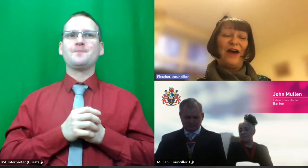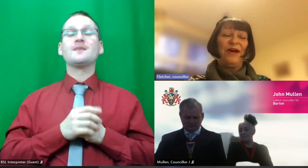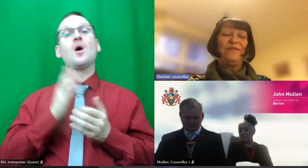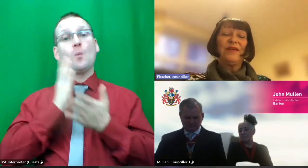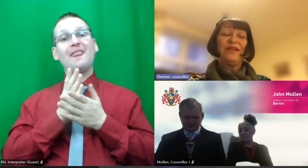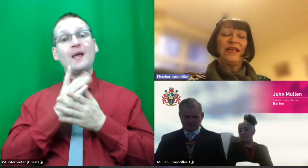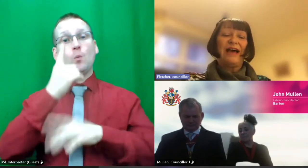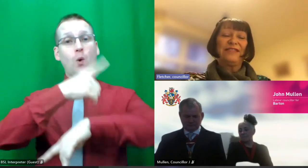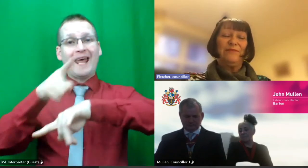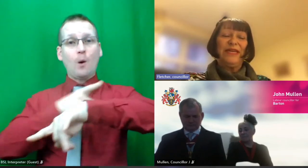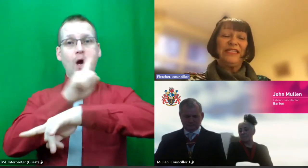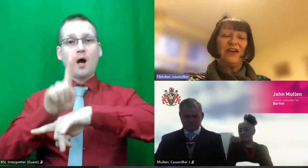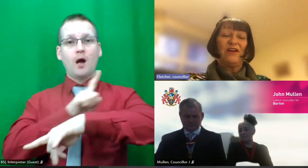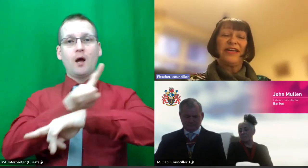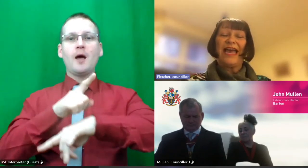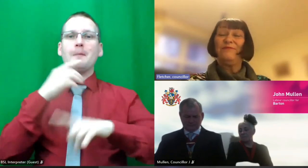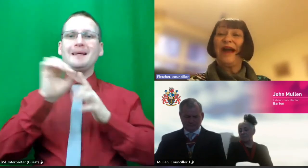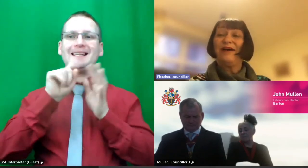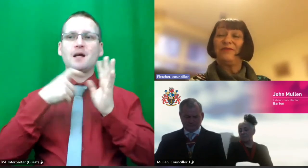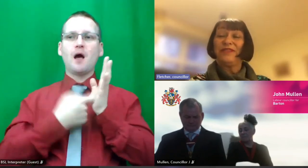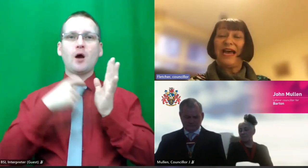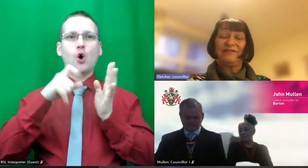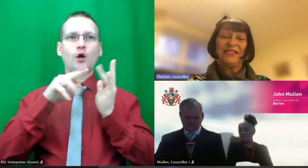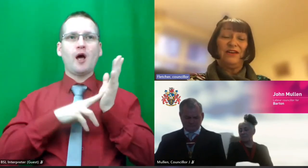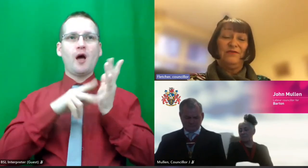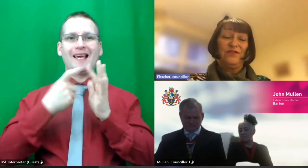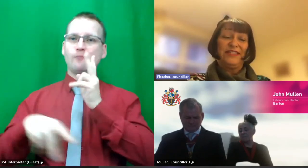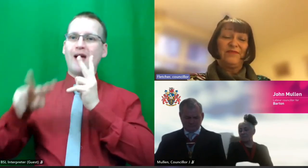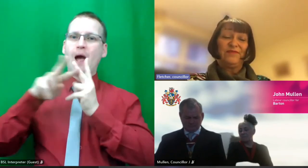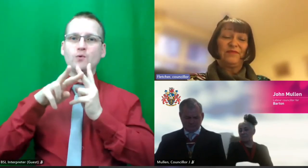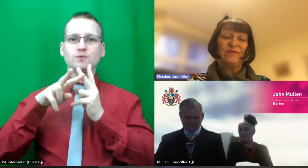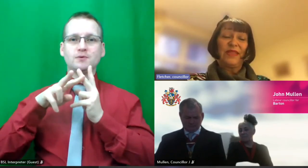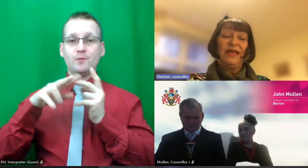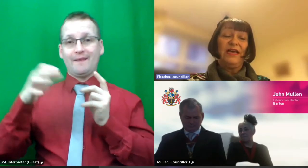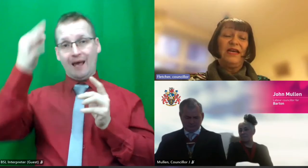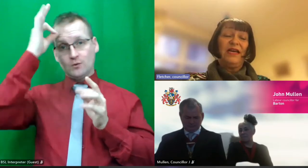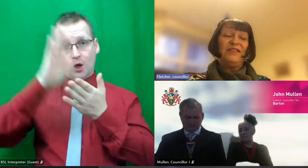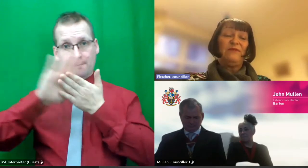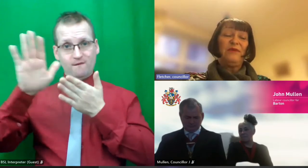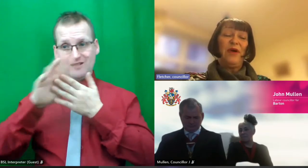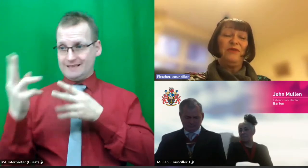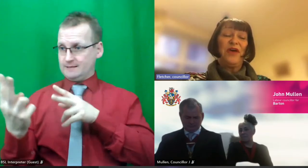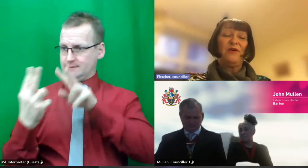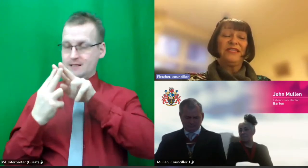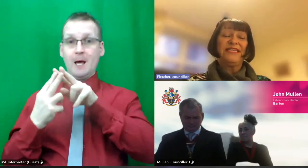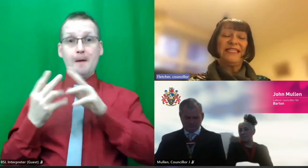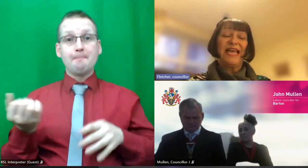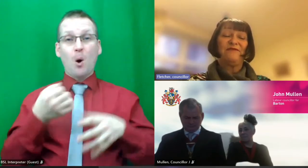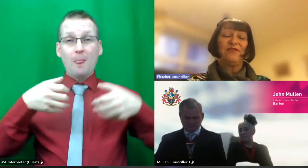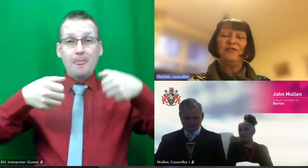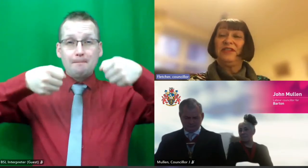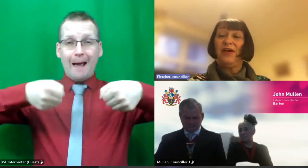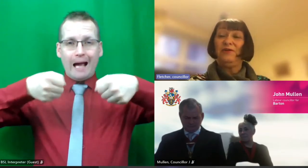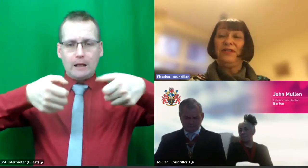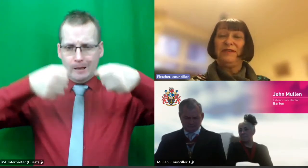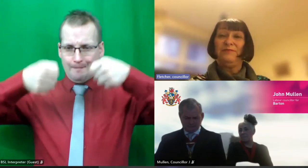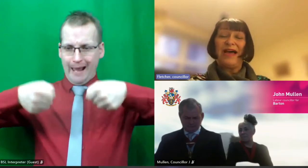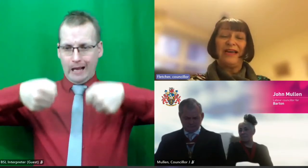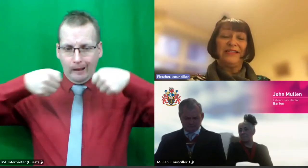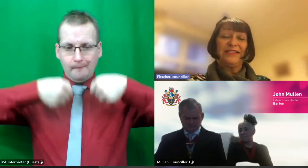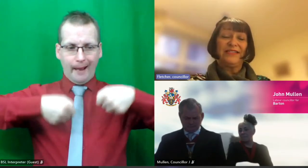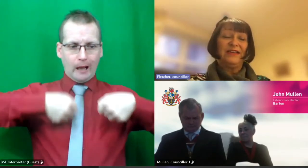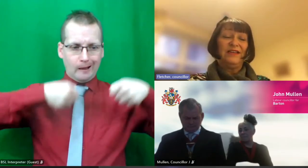an hour, Councillor Peter Connor came round with Councillor Humphreys. They were both holding several